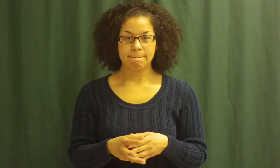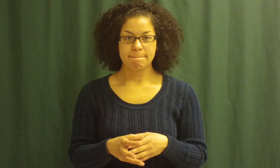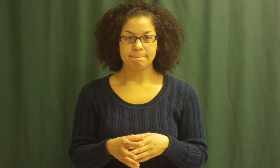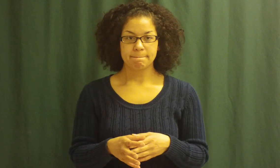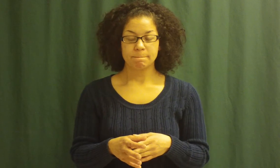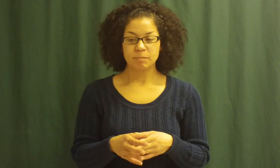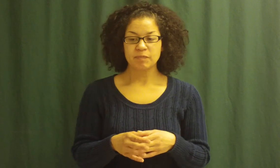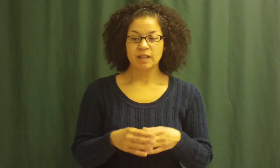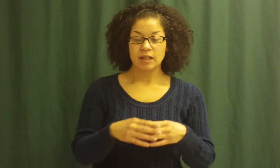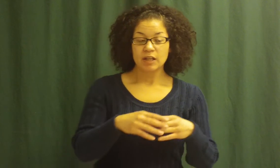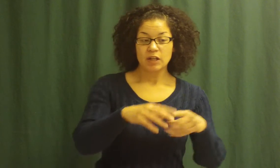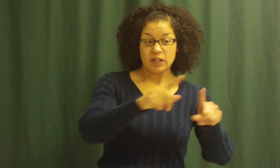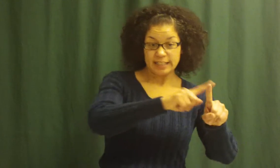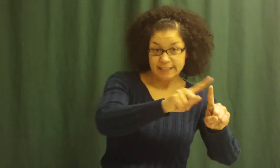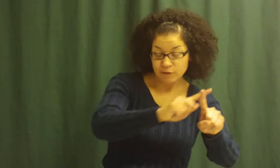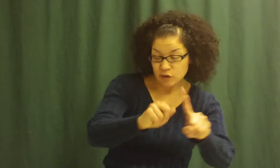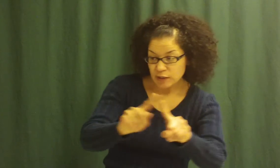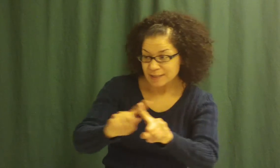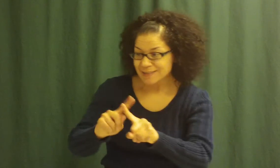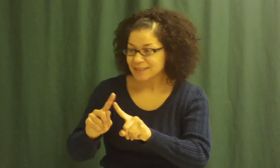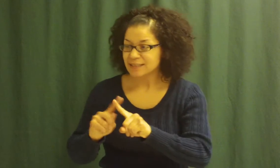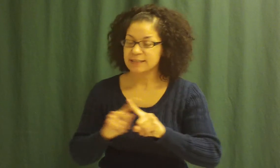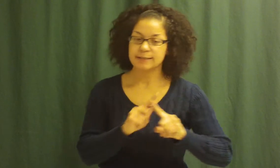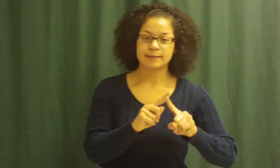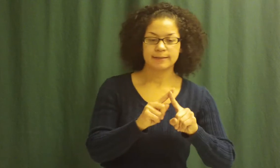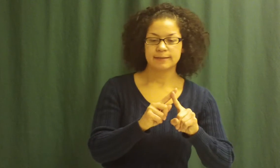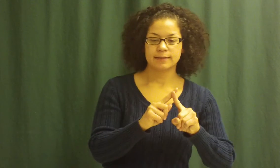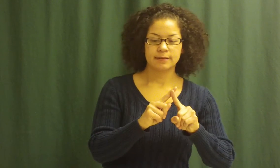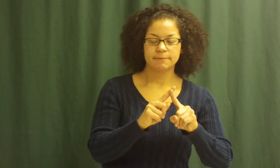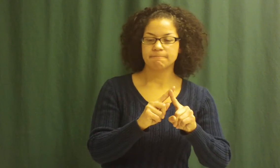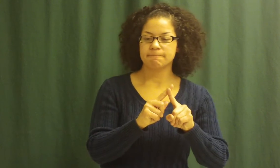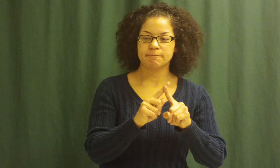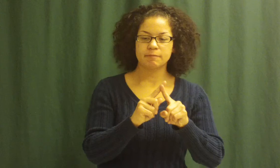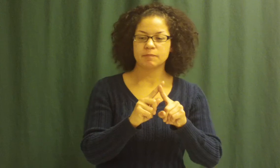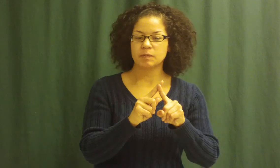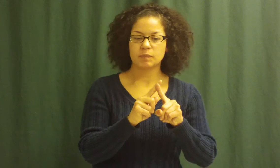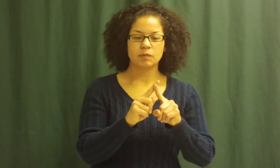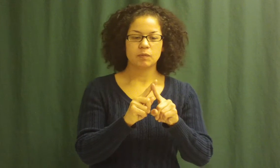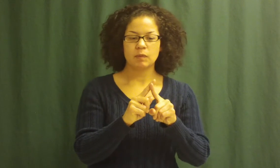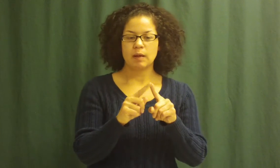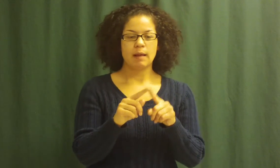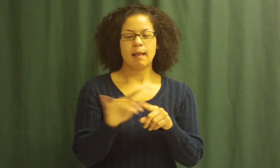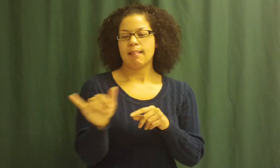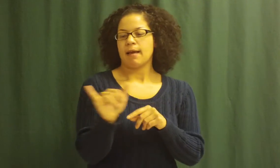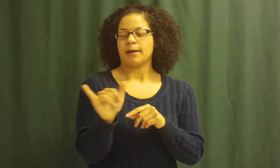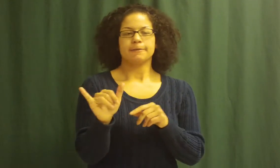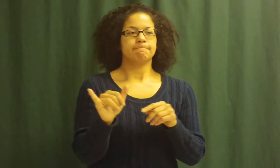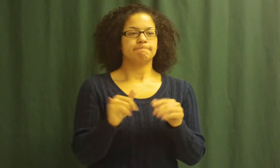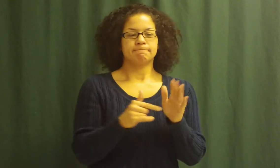These differences potentially include language, food, and clothing preferences,